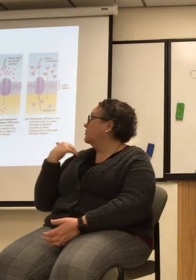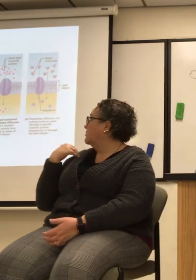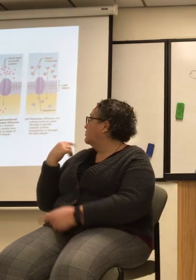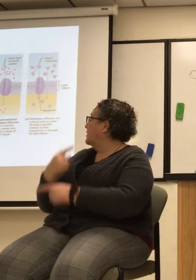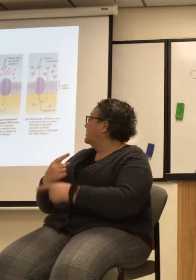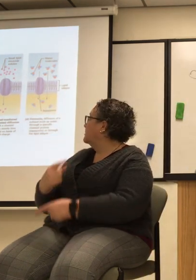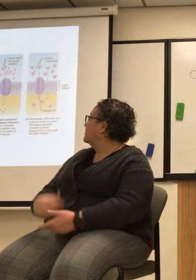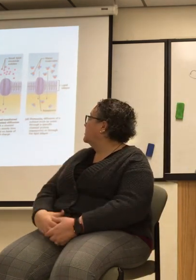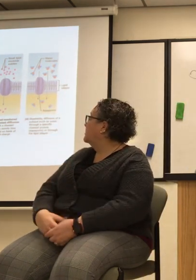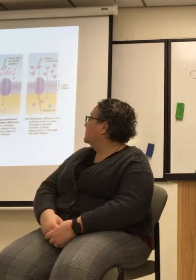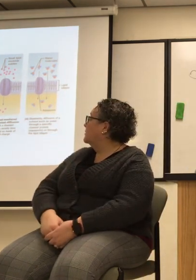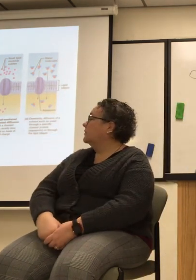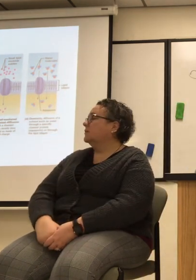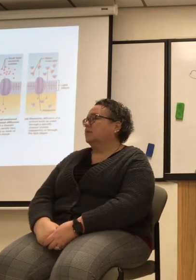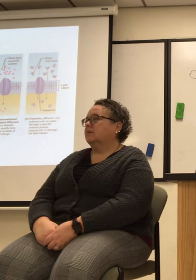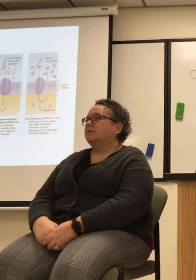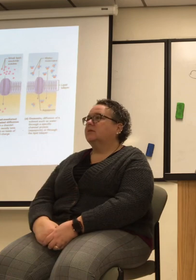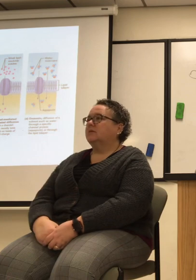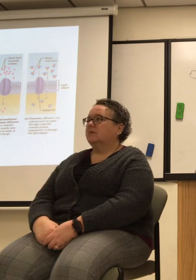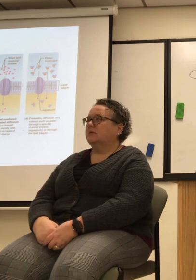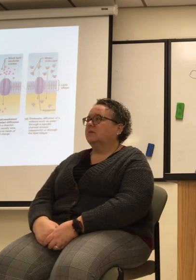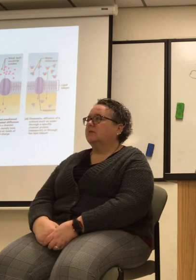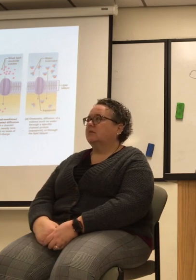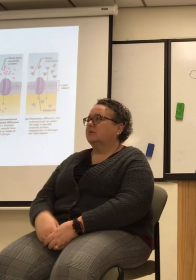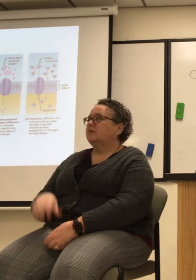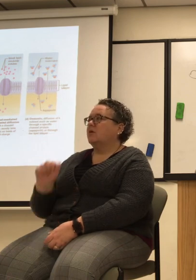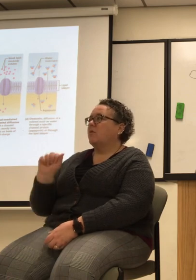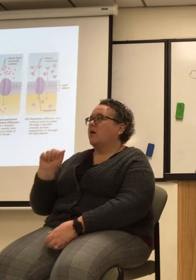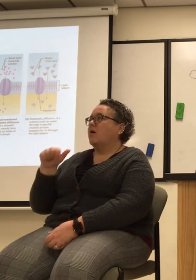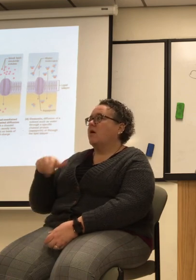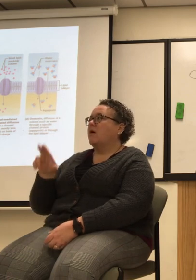So let's say you have aquaporin.